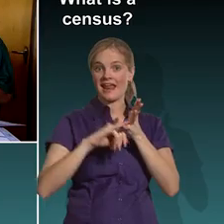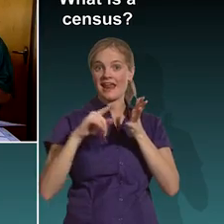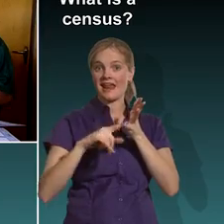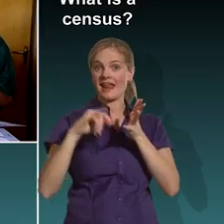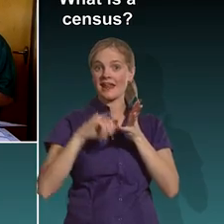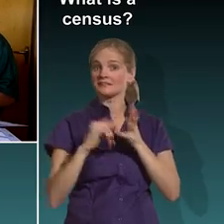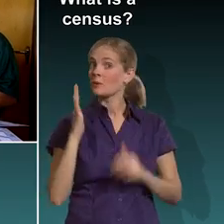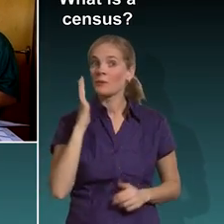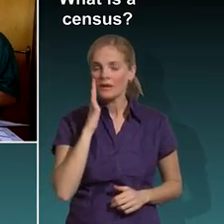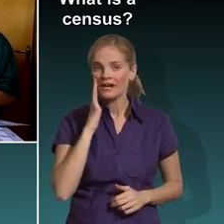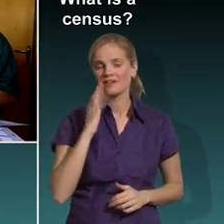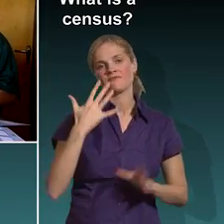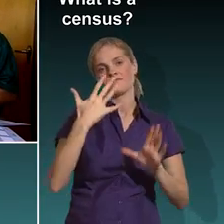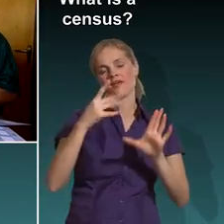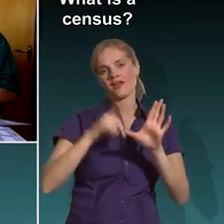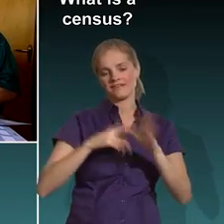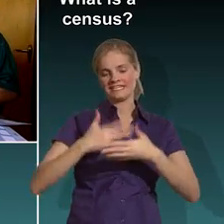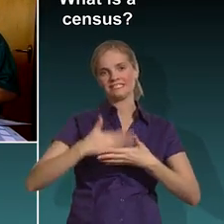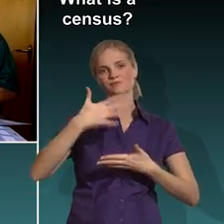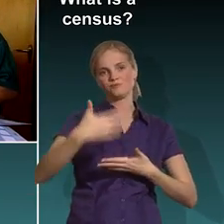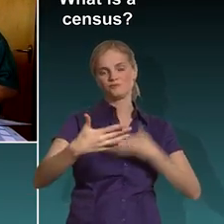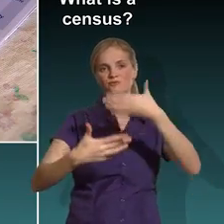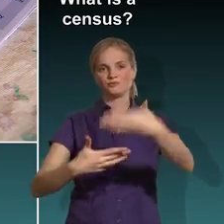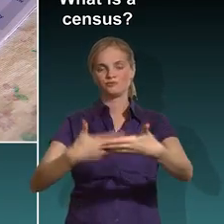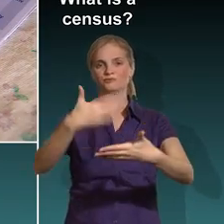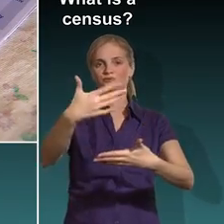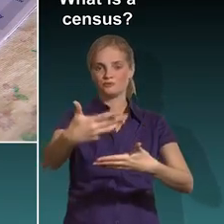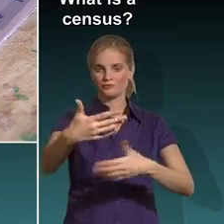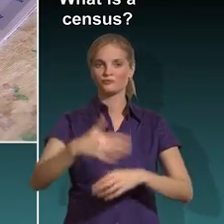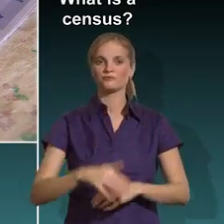The census happens every 5 years.